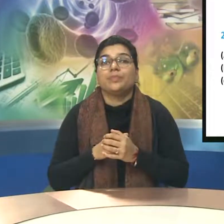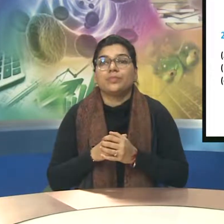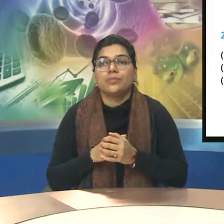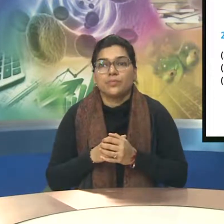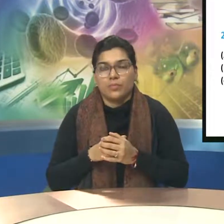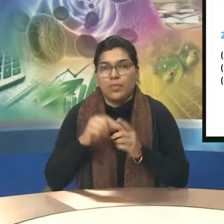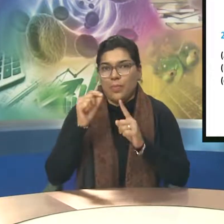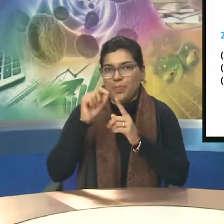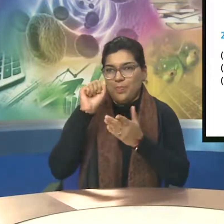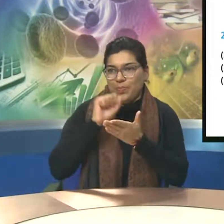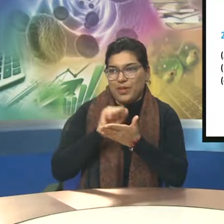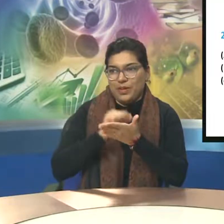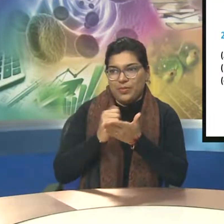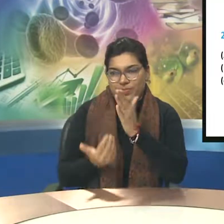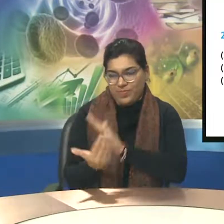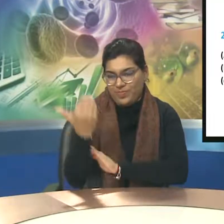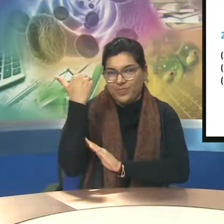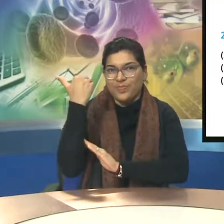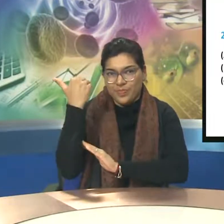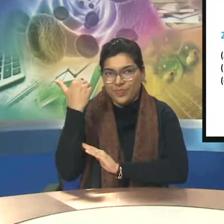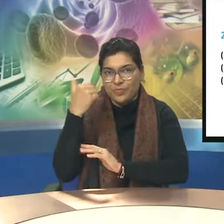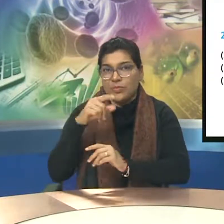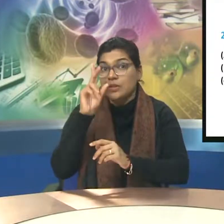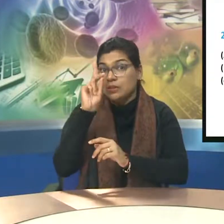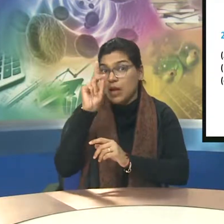to print a document,